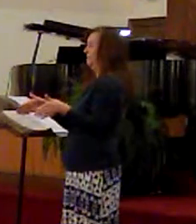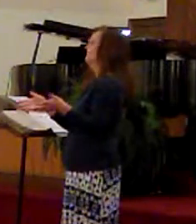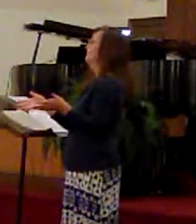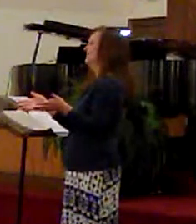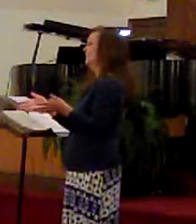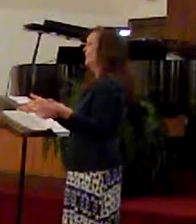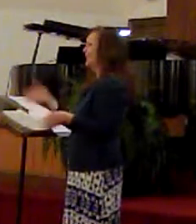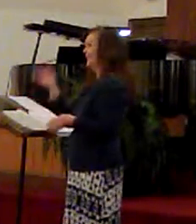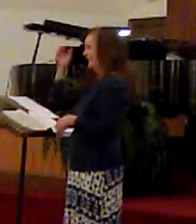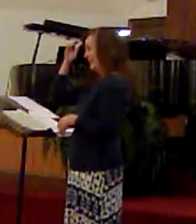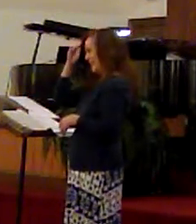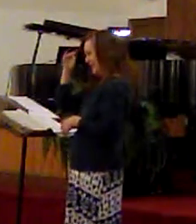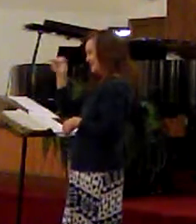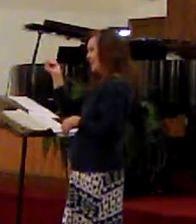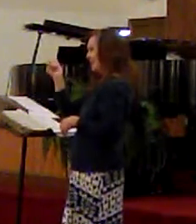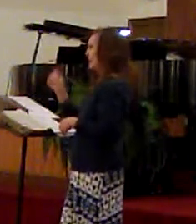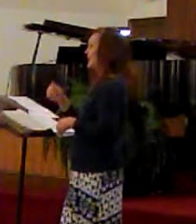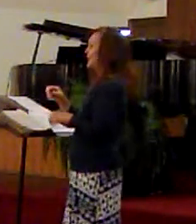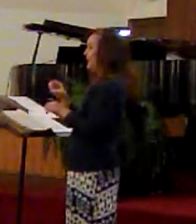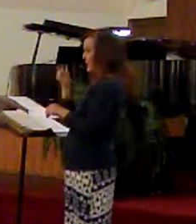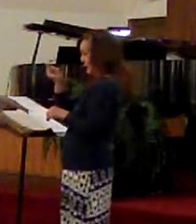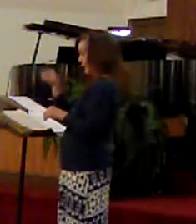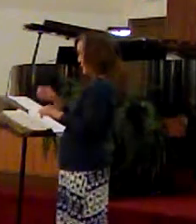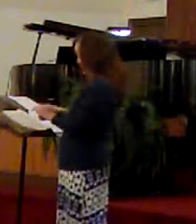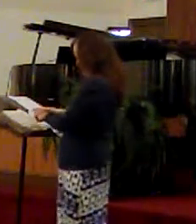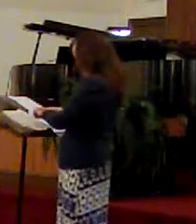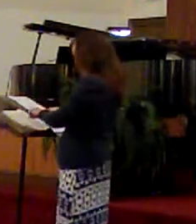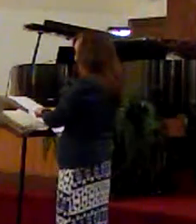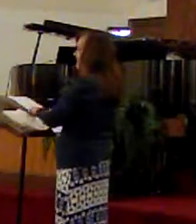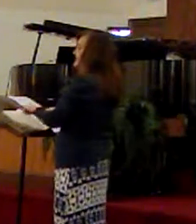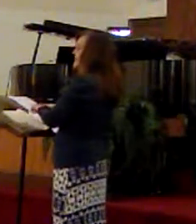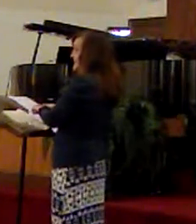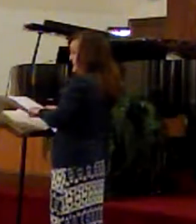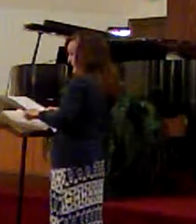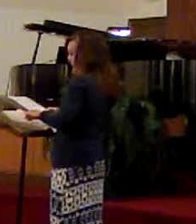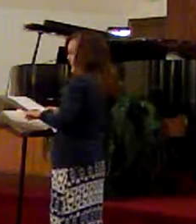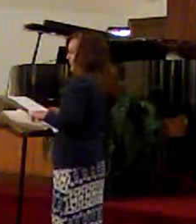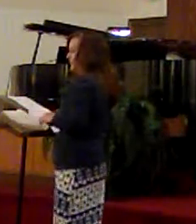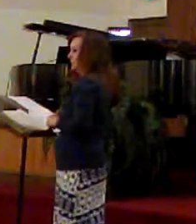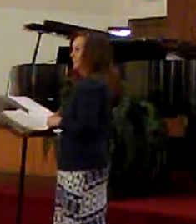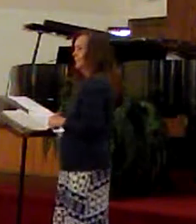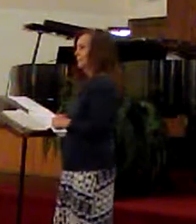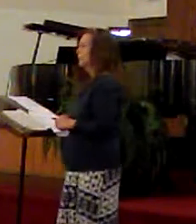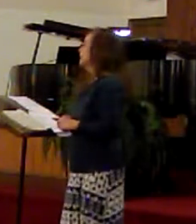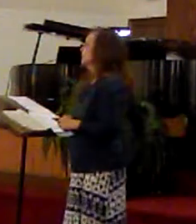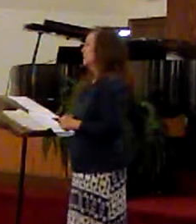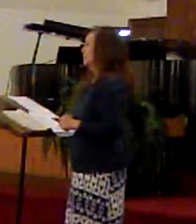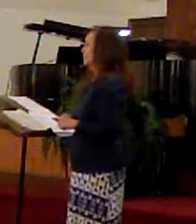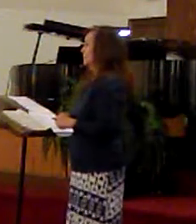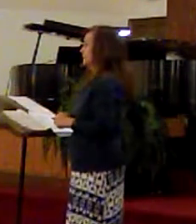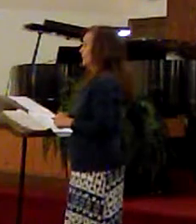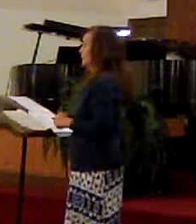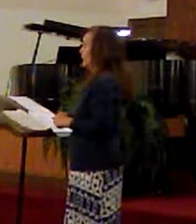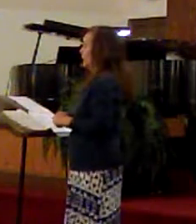Brother Fred White's not here tonight. He's normally they're here on Wednesday nights. But I tell you what, that man has to